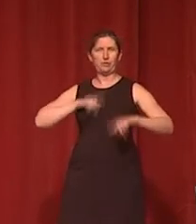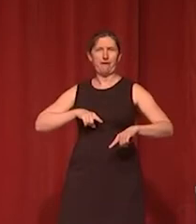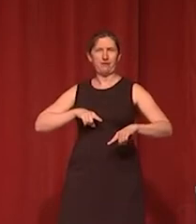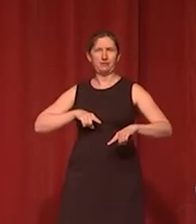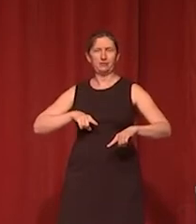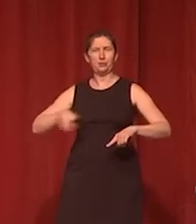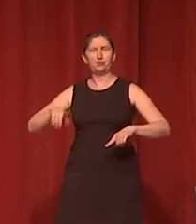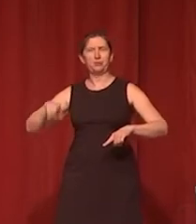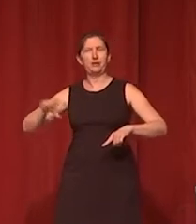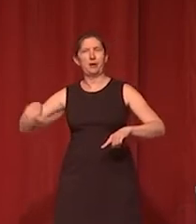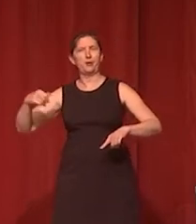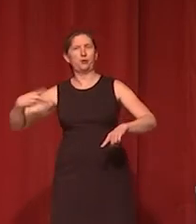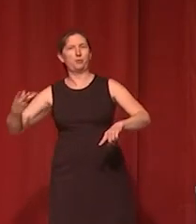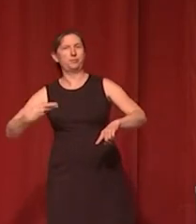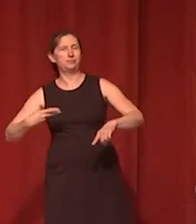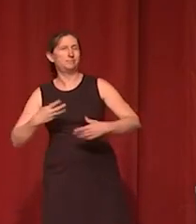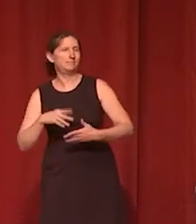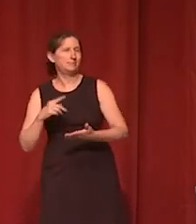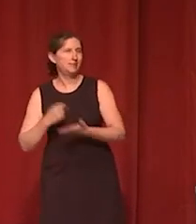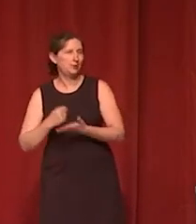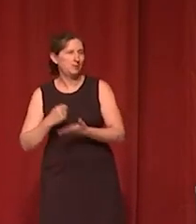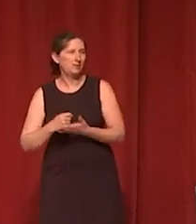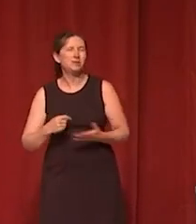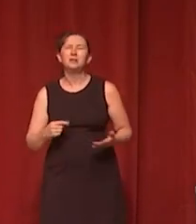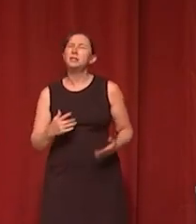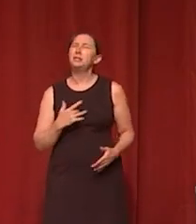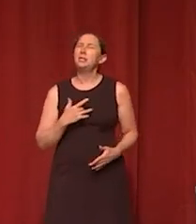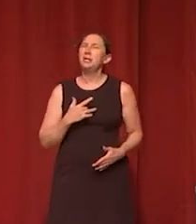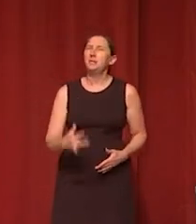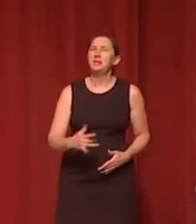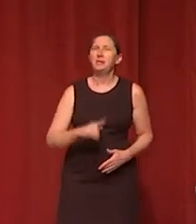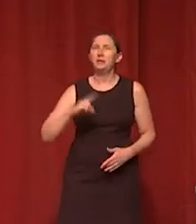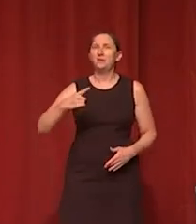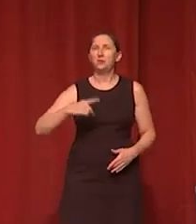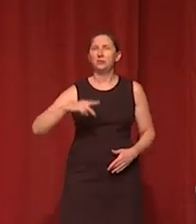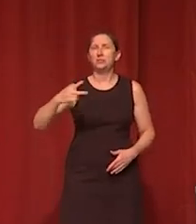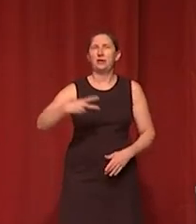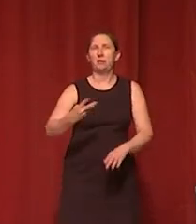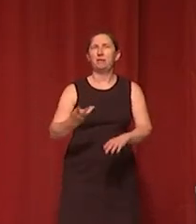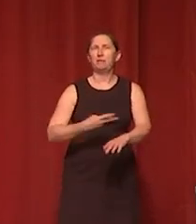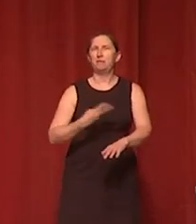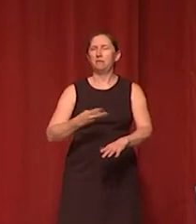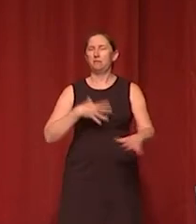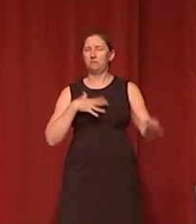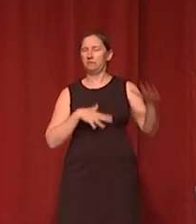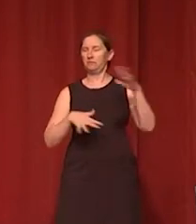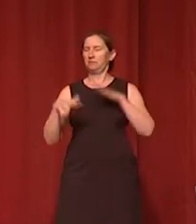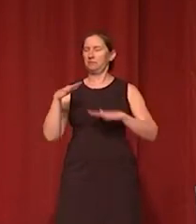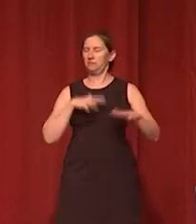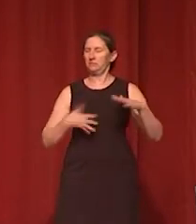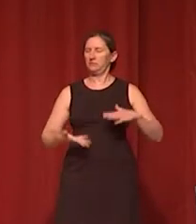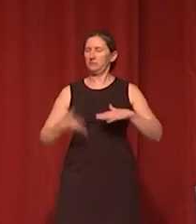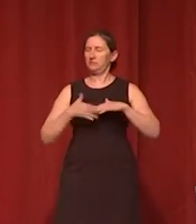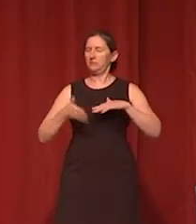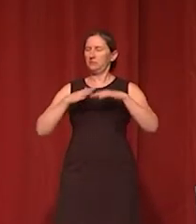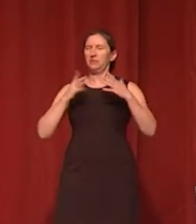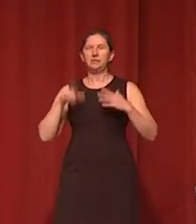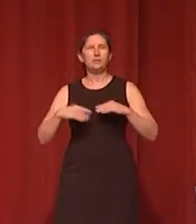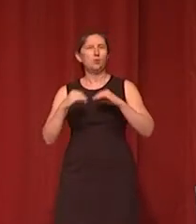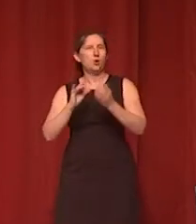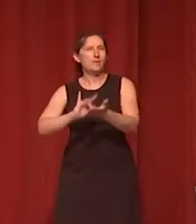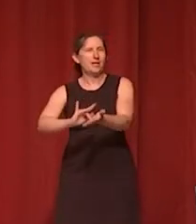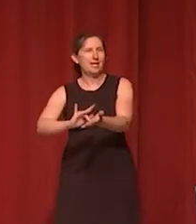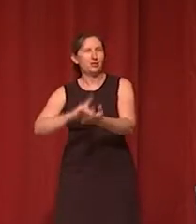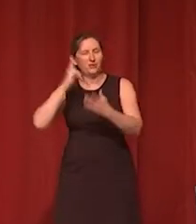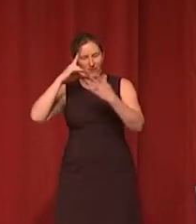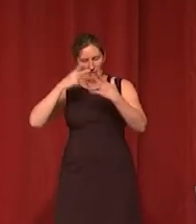the first, you know, 1 to 2 infusions and may subside, but those are additional medications you're gonna receive on top of the infusion. And